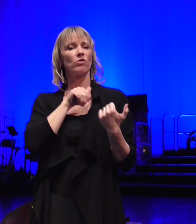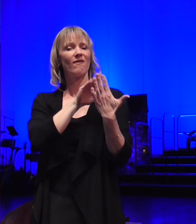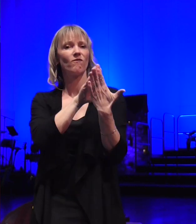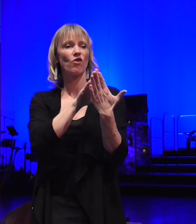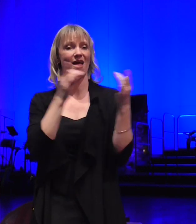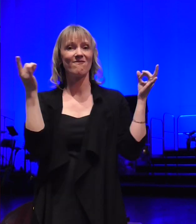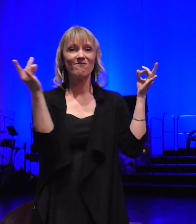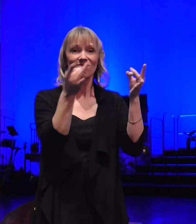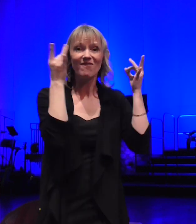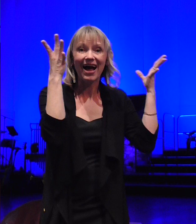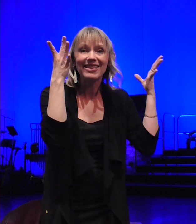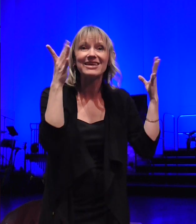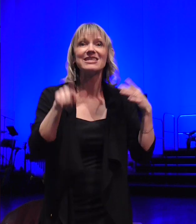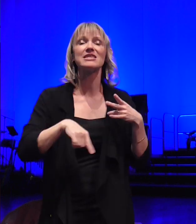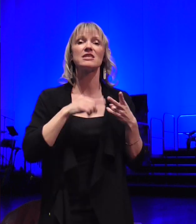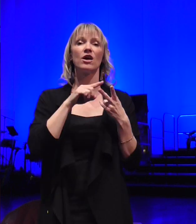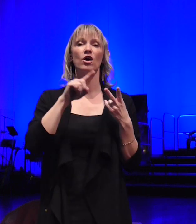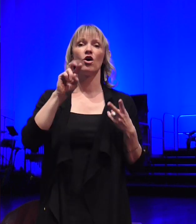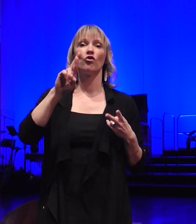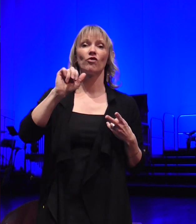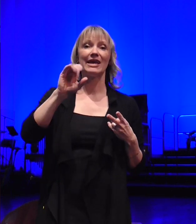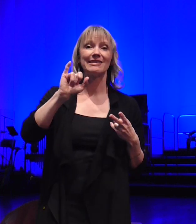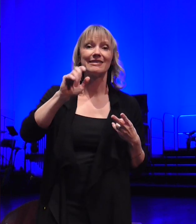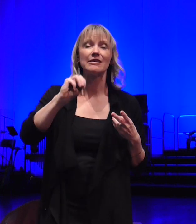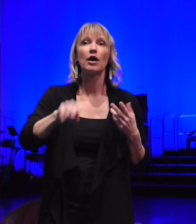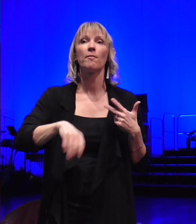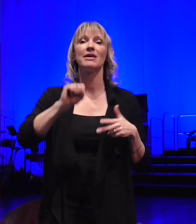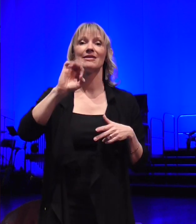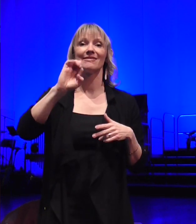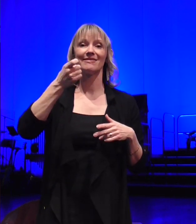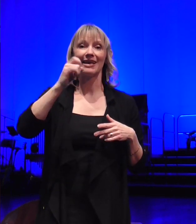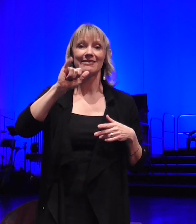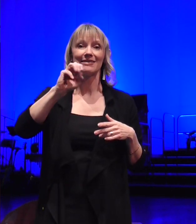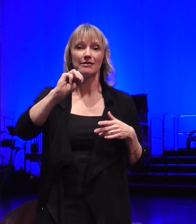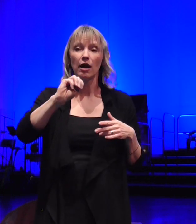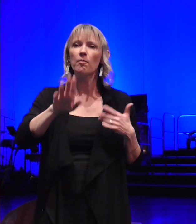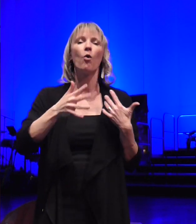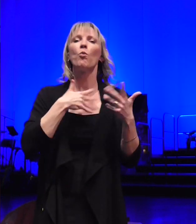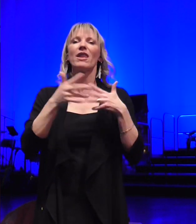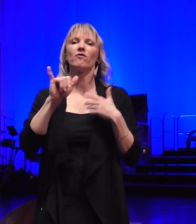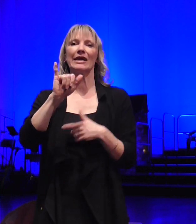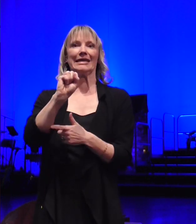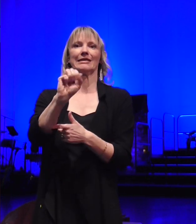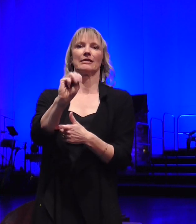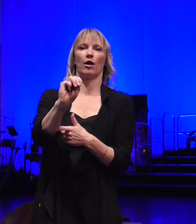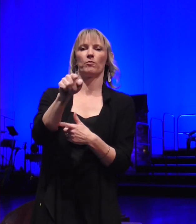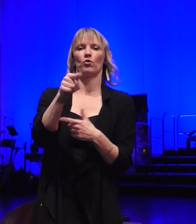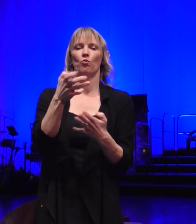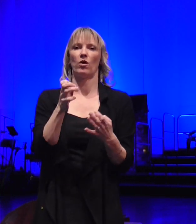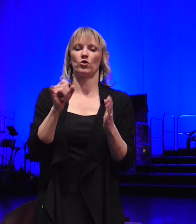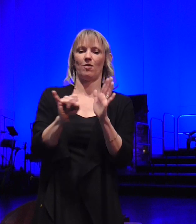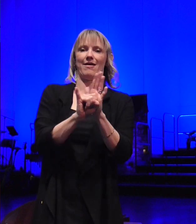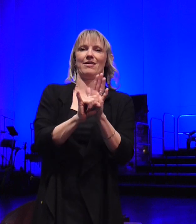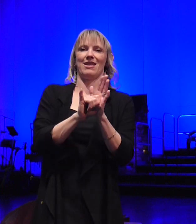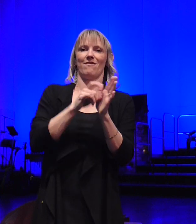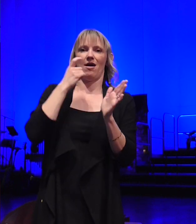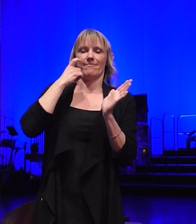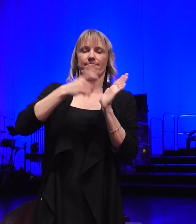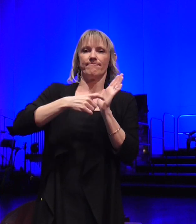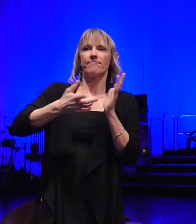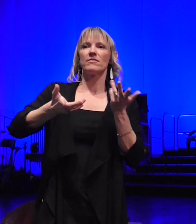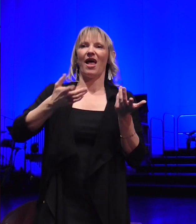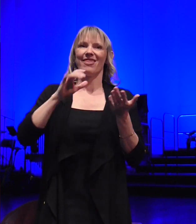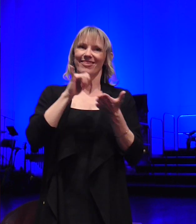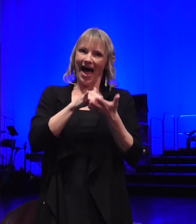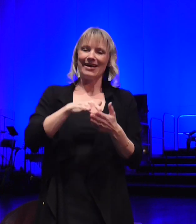violence, racism, sexism, whatever ism you want to share or identify. It is ignorance